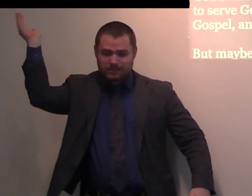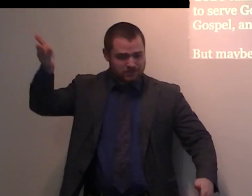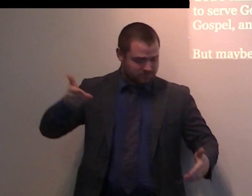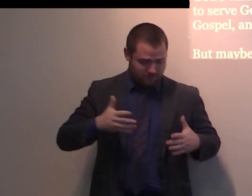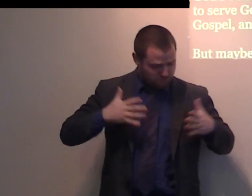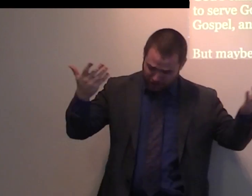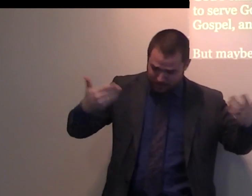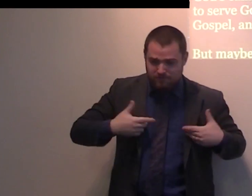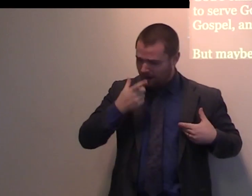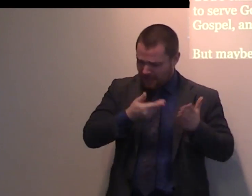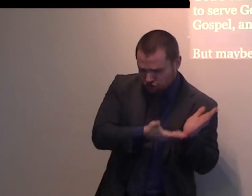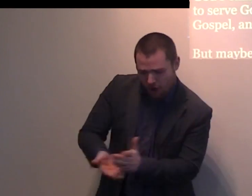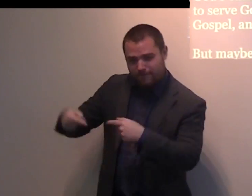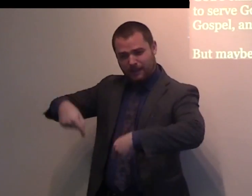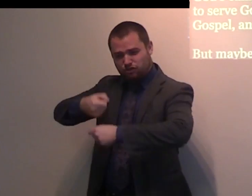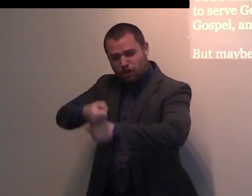and serve in the church.